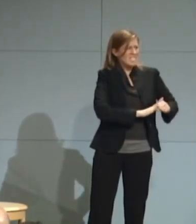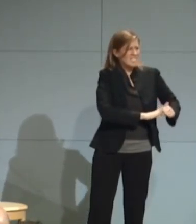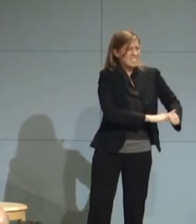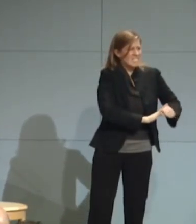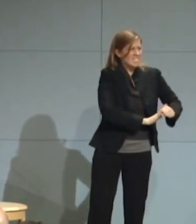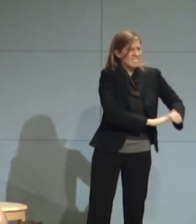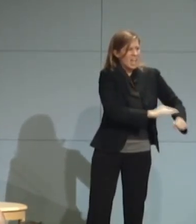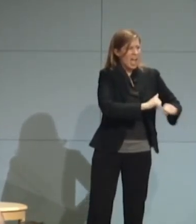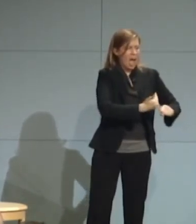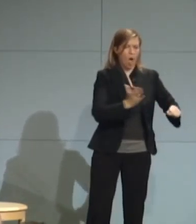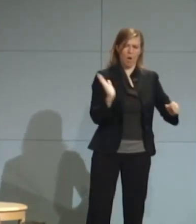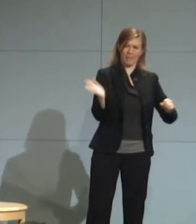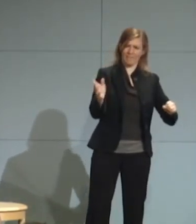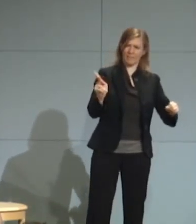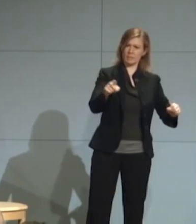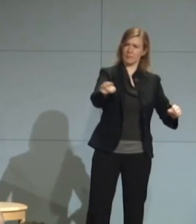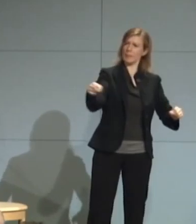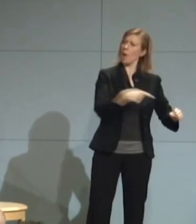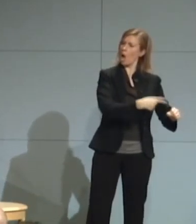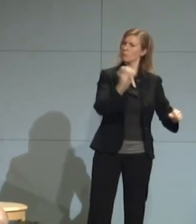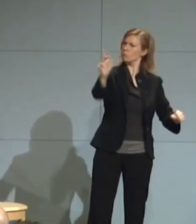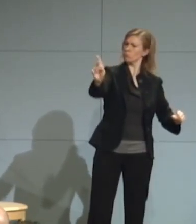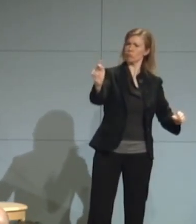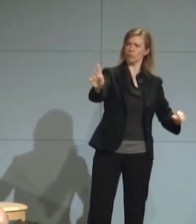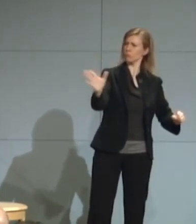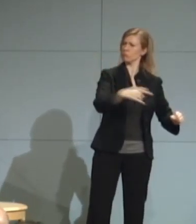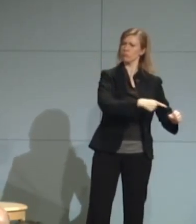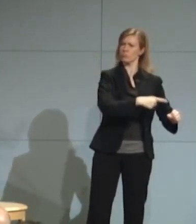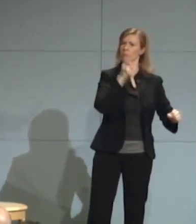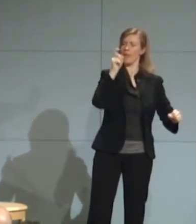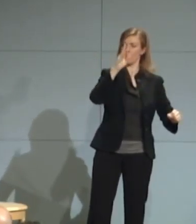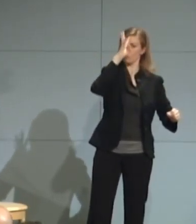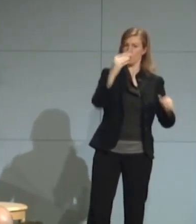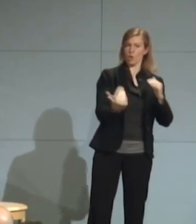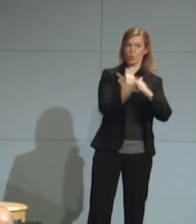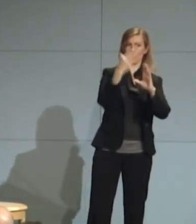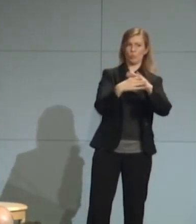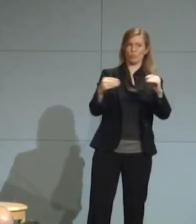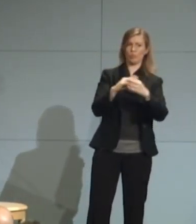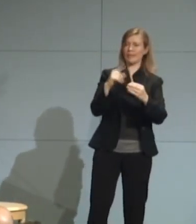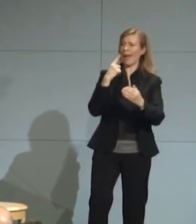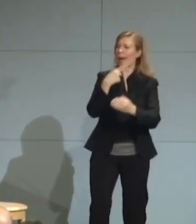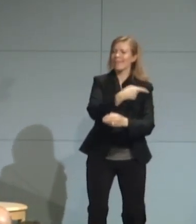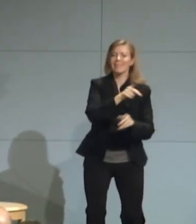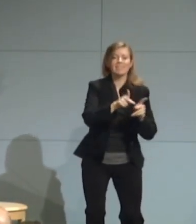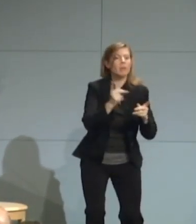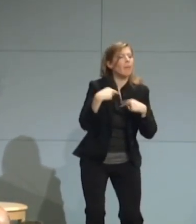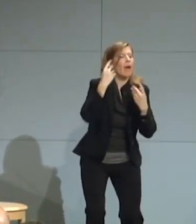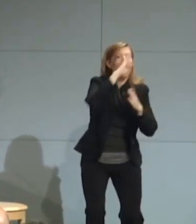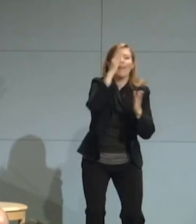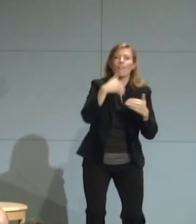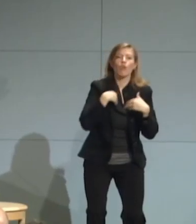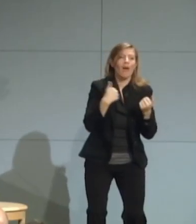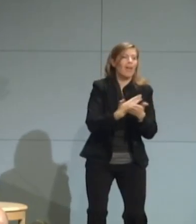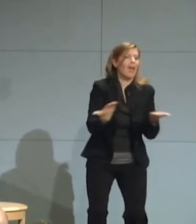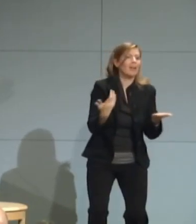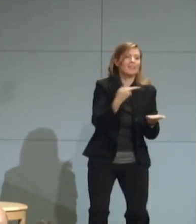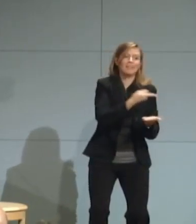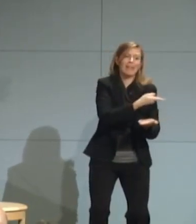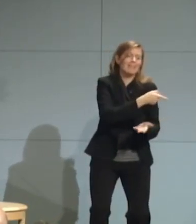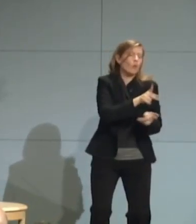that plantation when a rebellion was going to happen, right? Because even they had bought into the notion of white